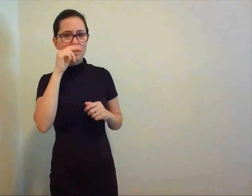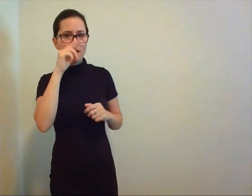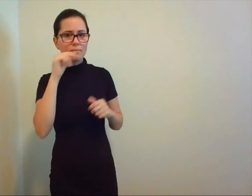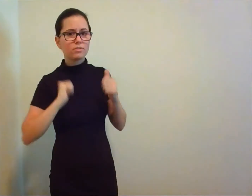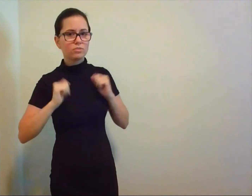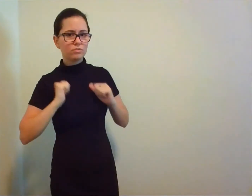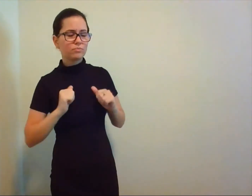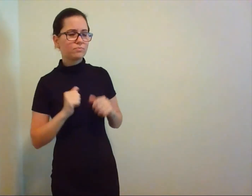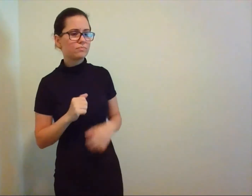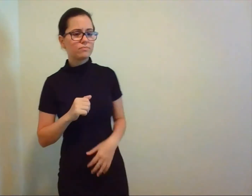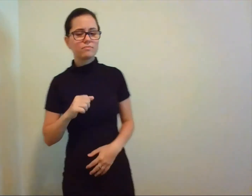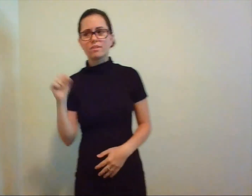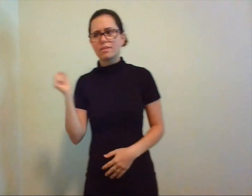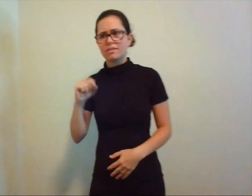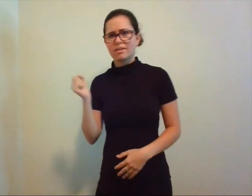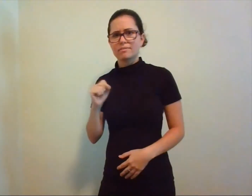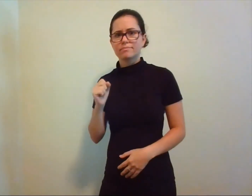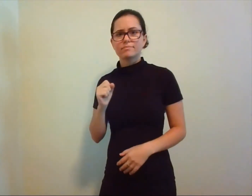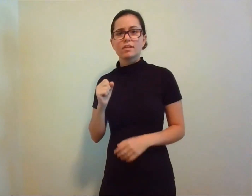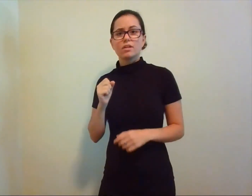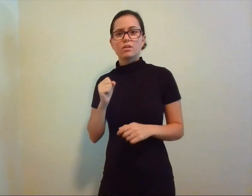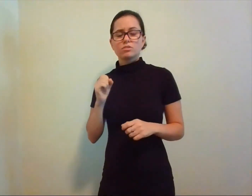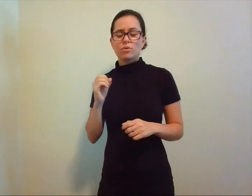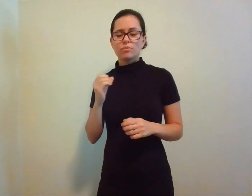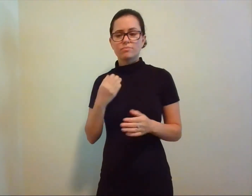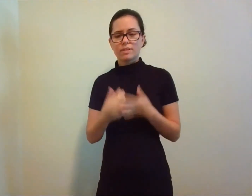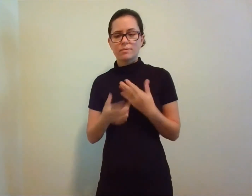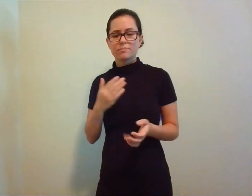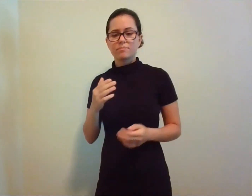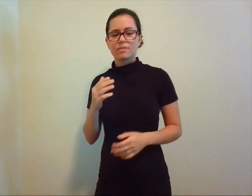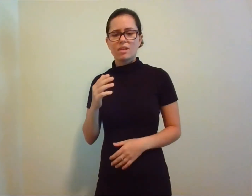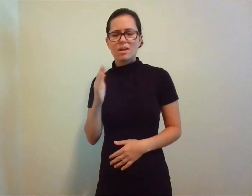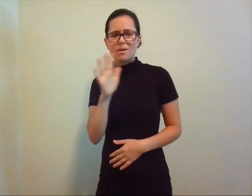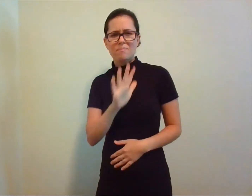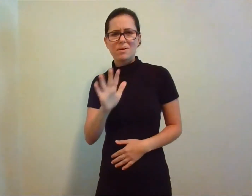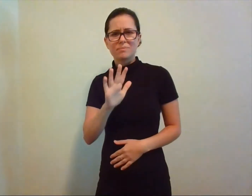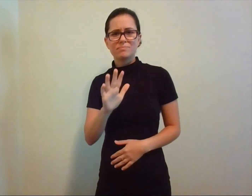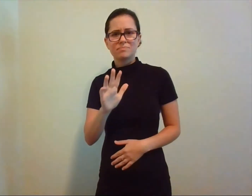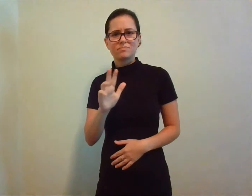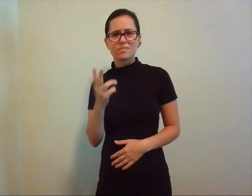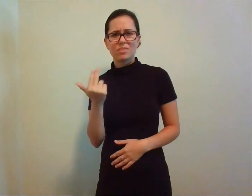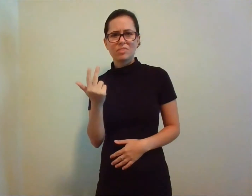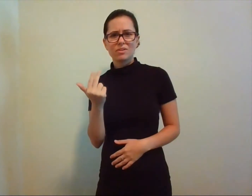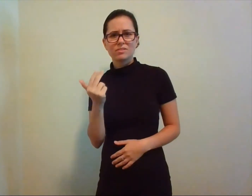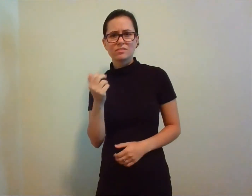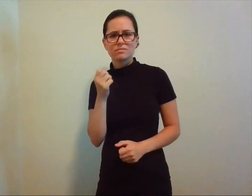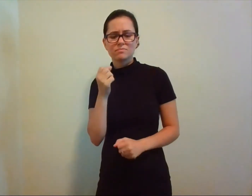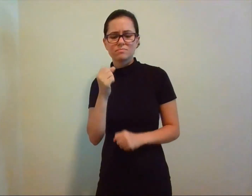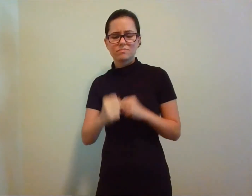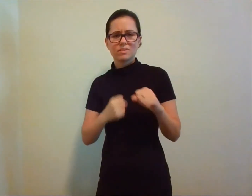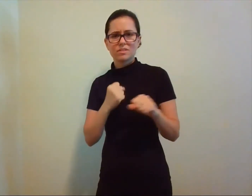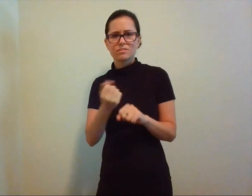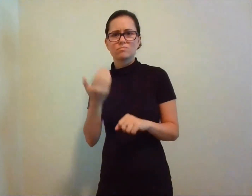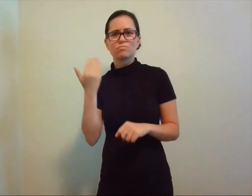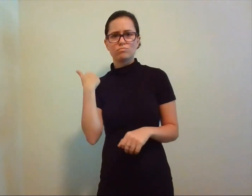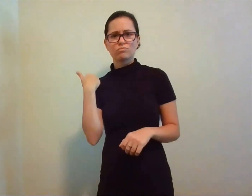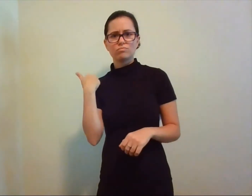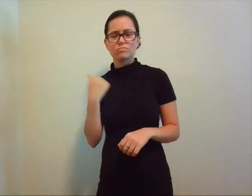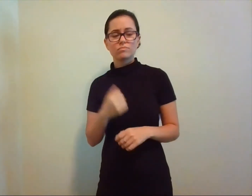I thought it was more recent. It was 2006, so 13 years ago, right? This guy who was known and beloved for playing this character